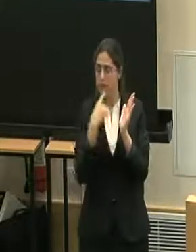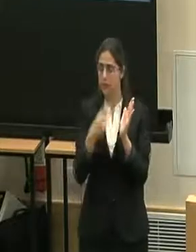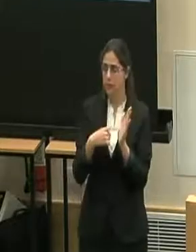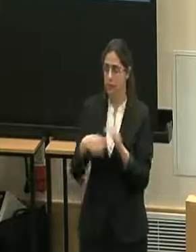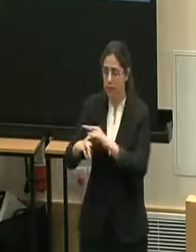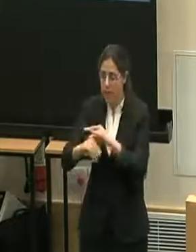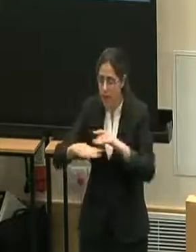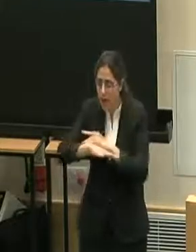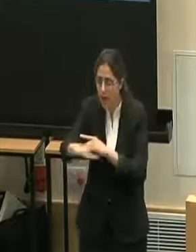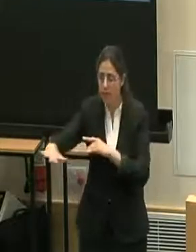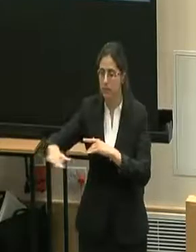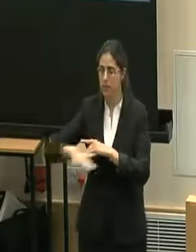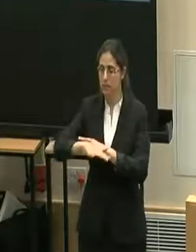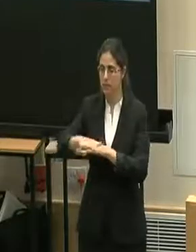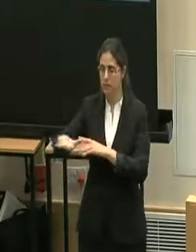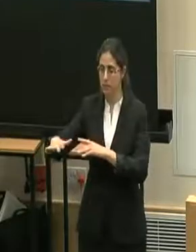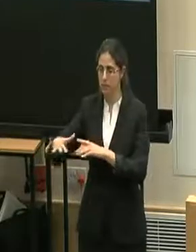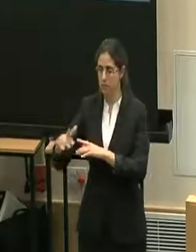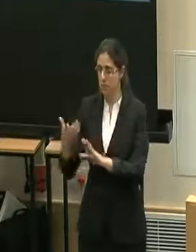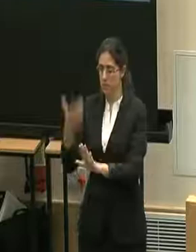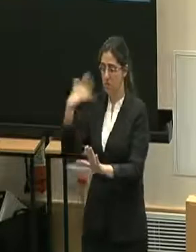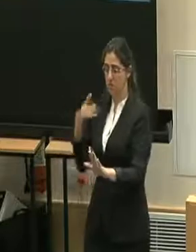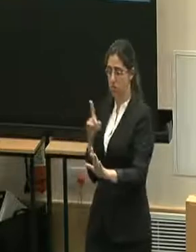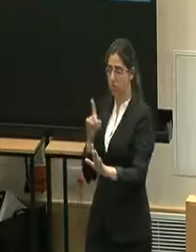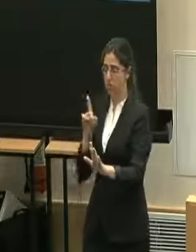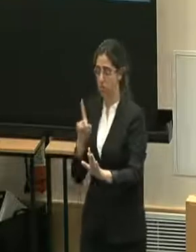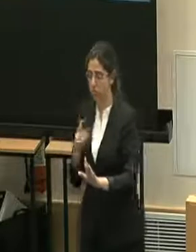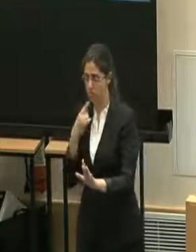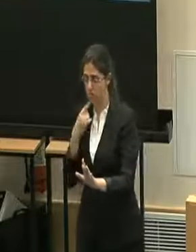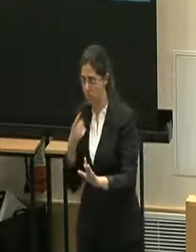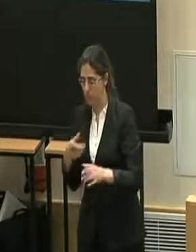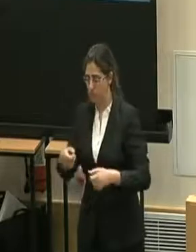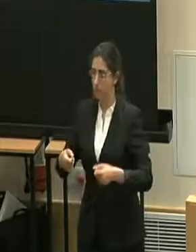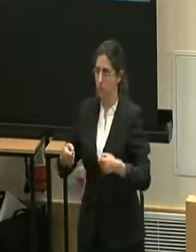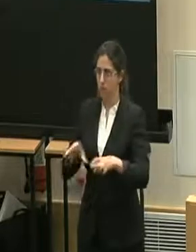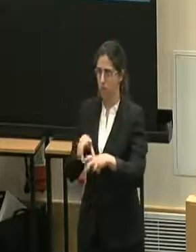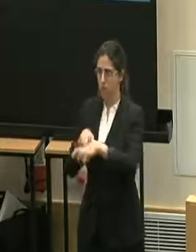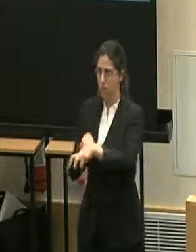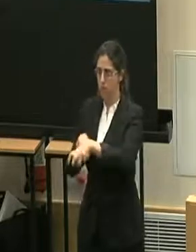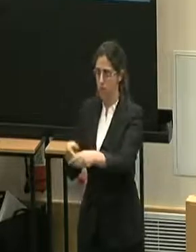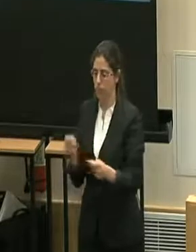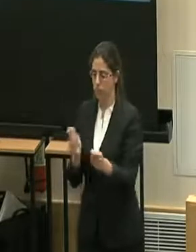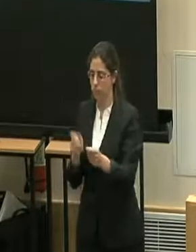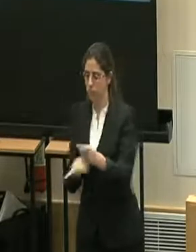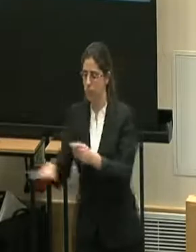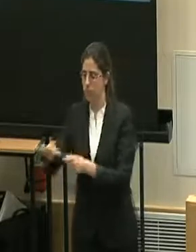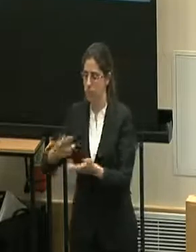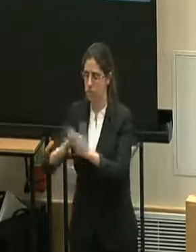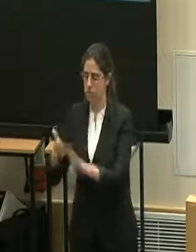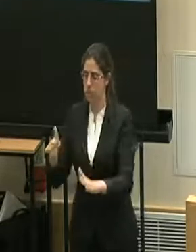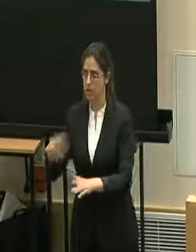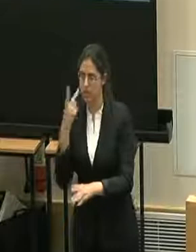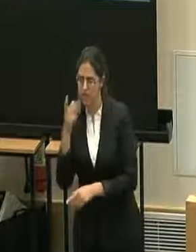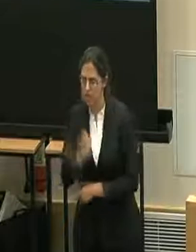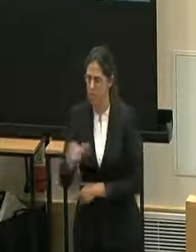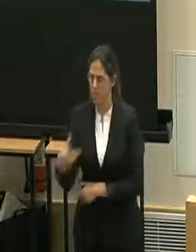land which he's never been to before, and he takes the carriage into town, and he says, he sees beggars